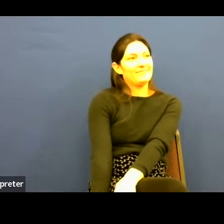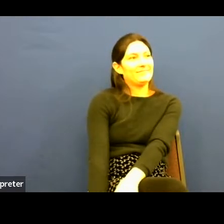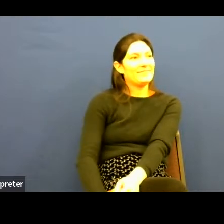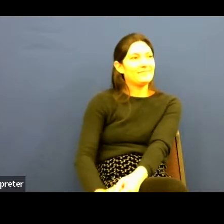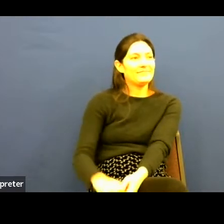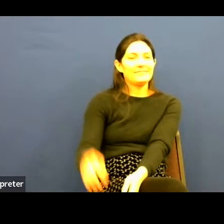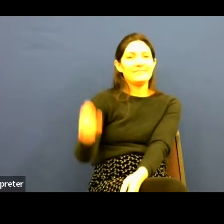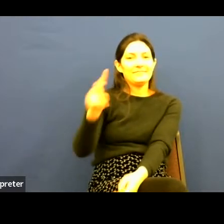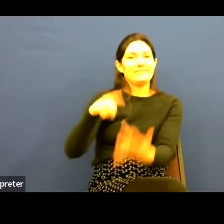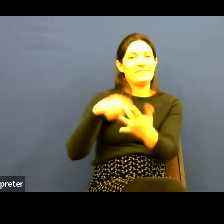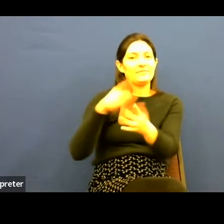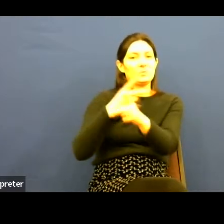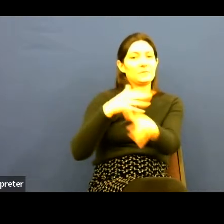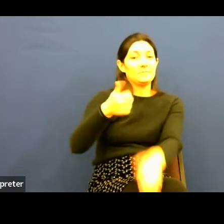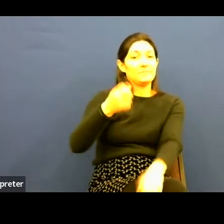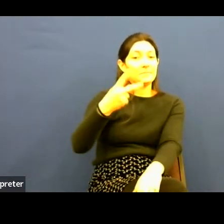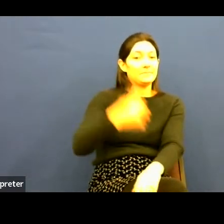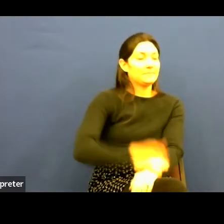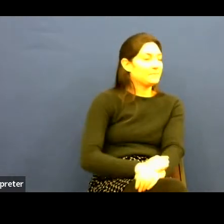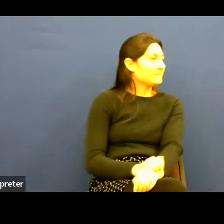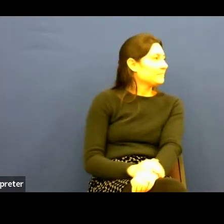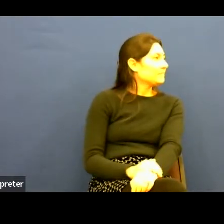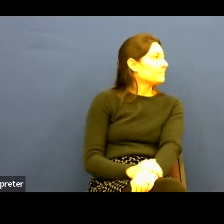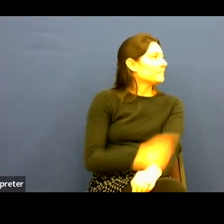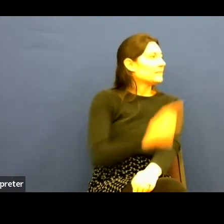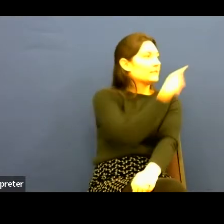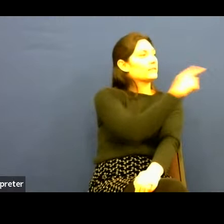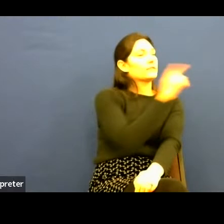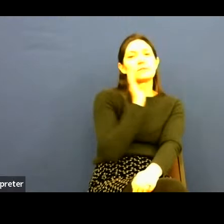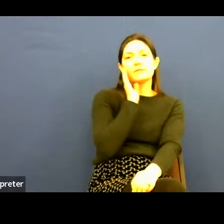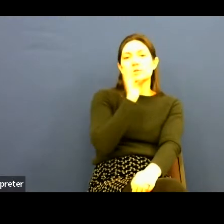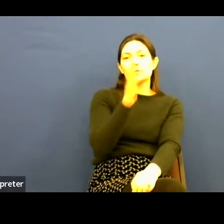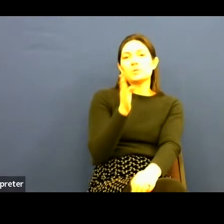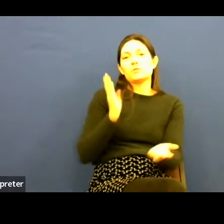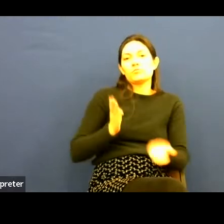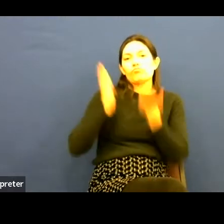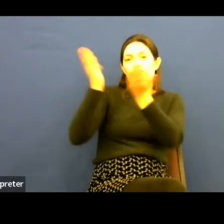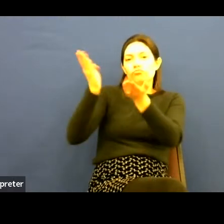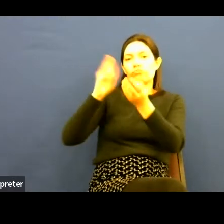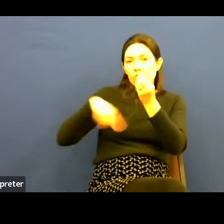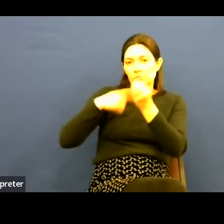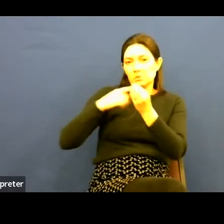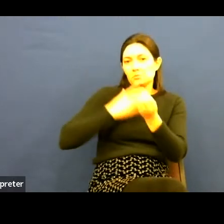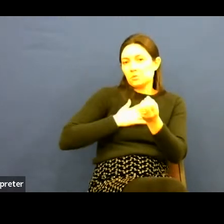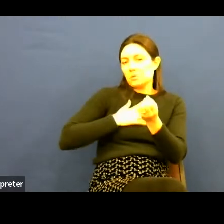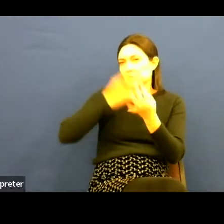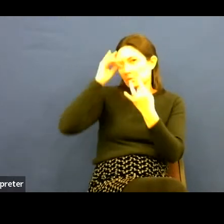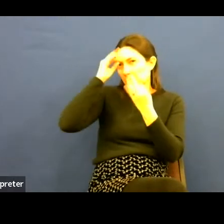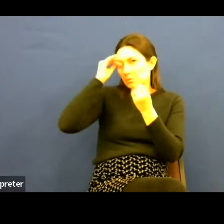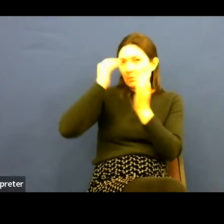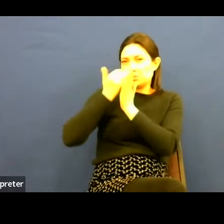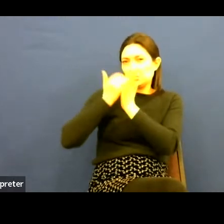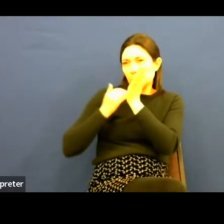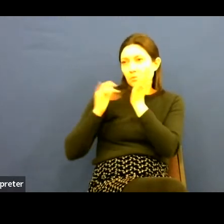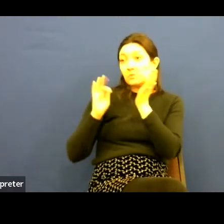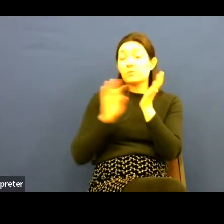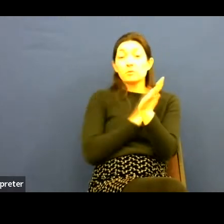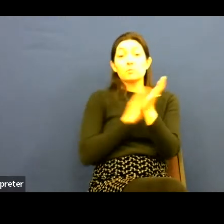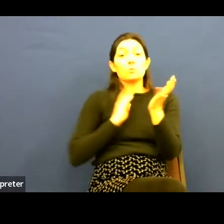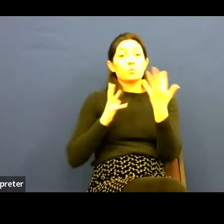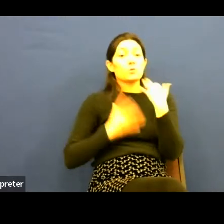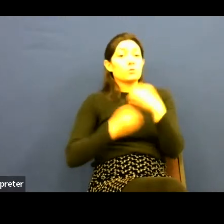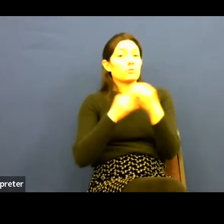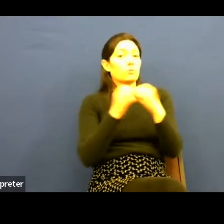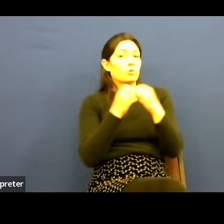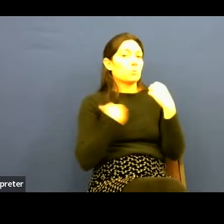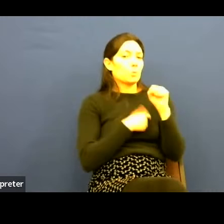Okay. I'm going to discuss the conditions I'm considering with the town board to see if there's anything more before we put forth a